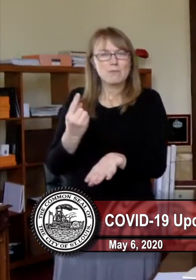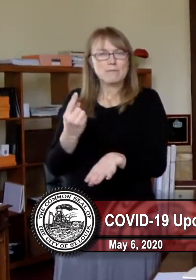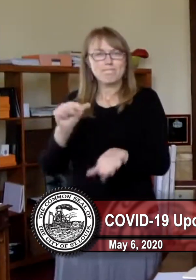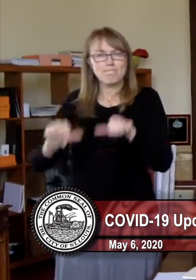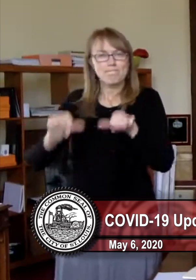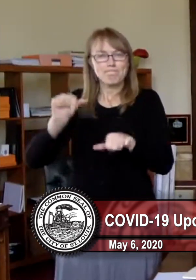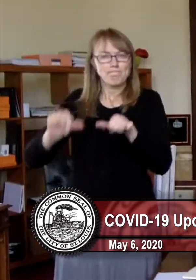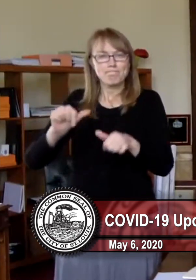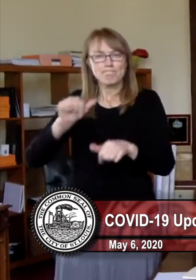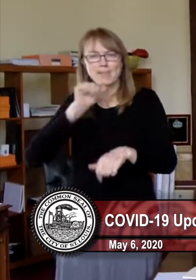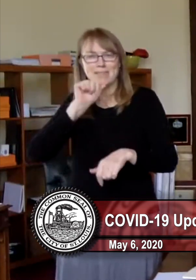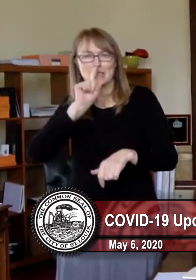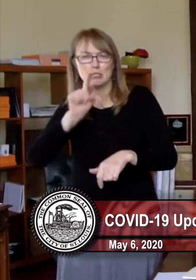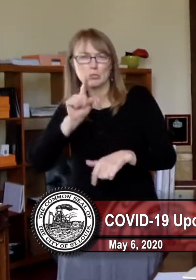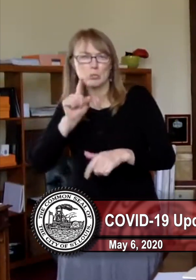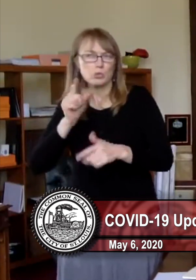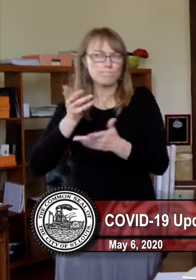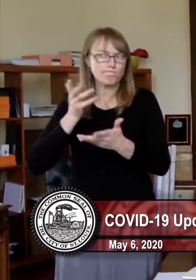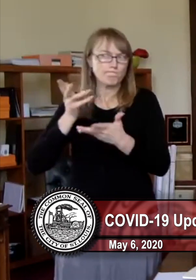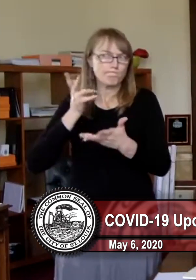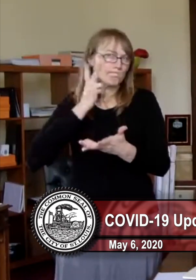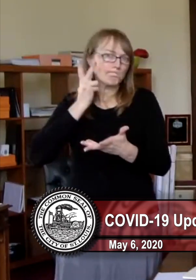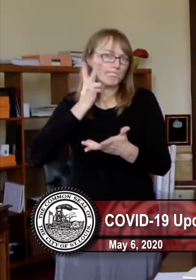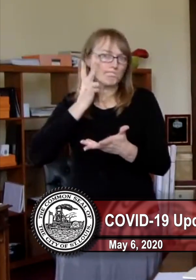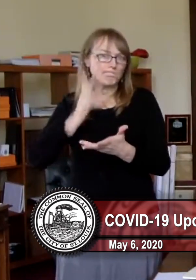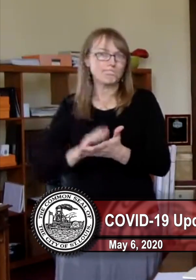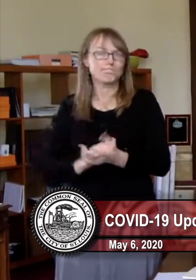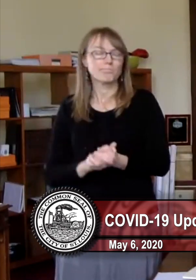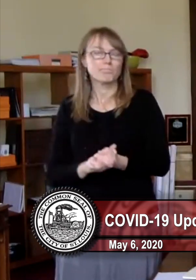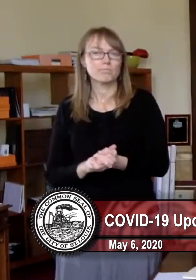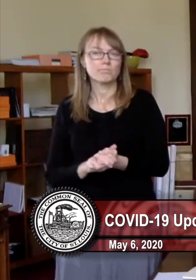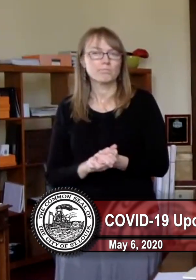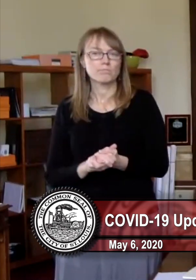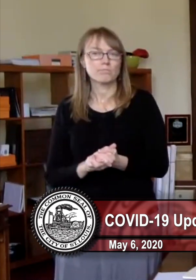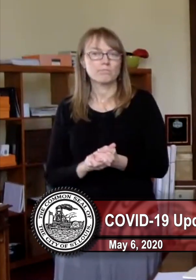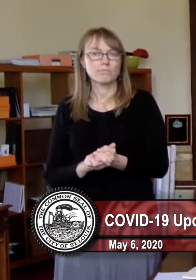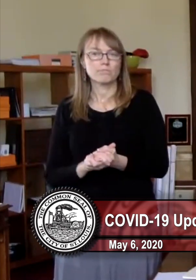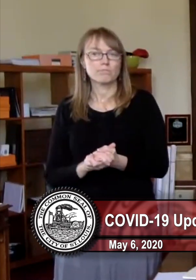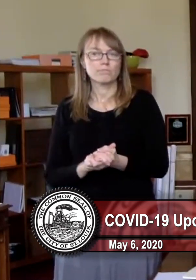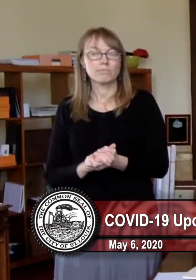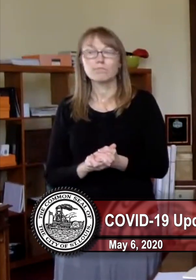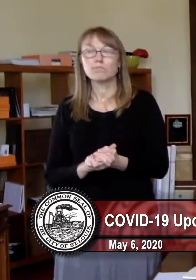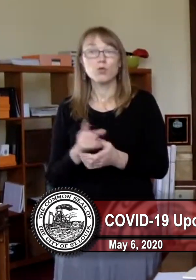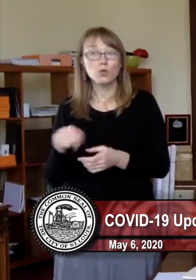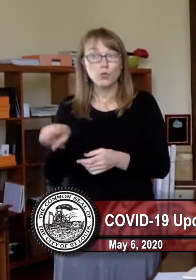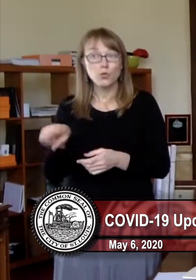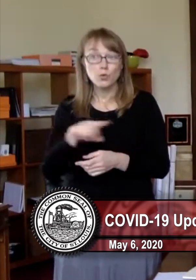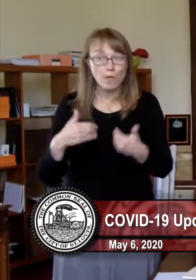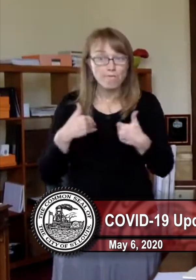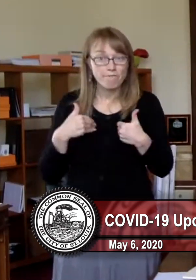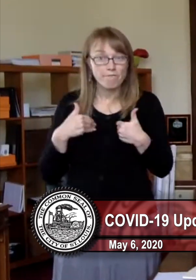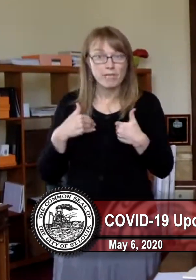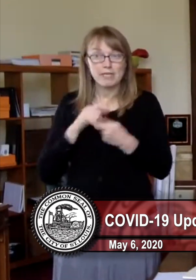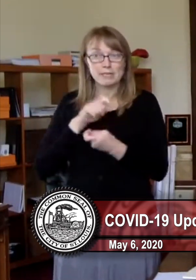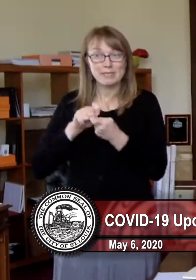now. But anybody who's in a specific business should go online and look at the CDC